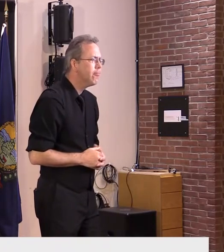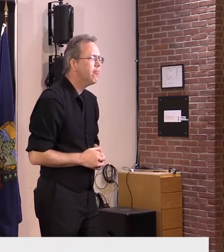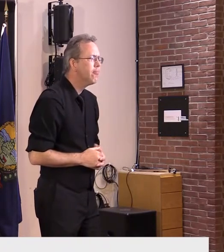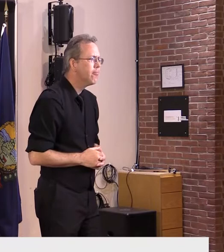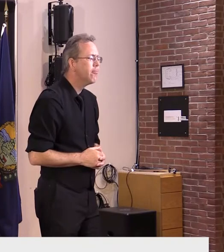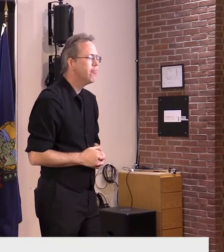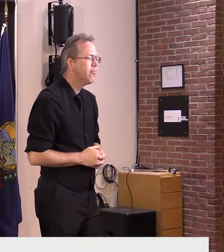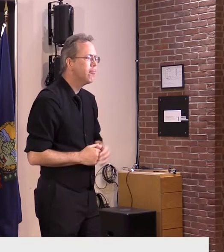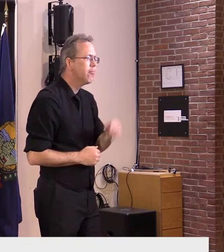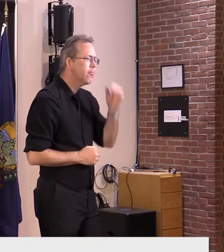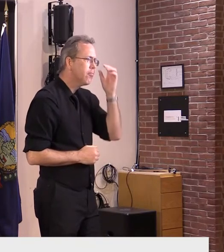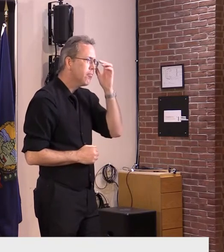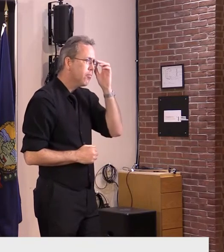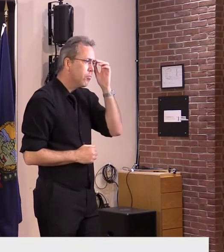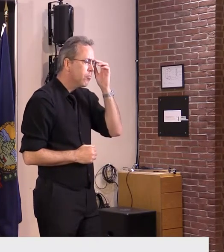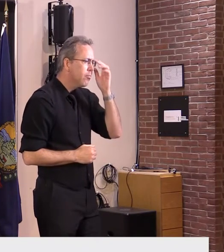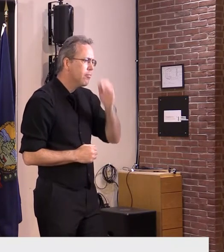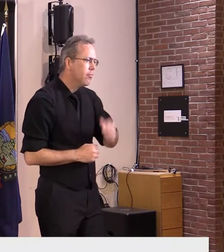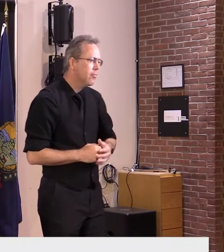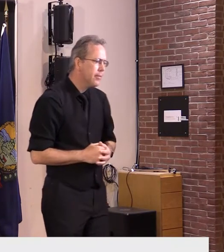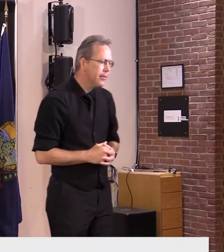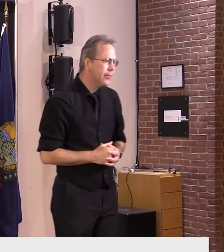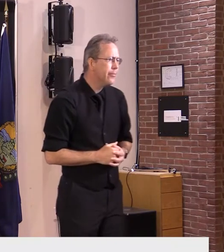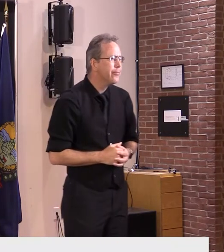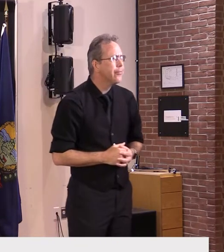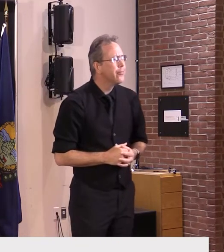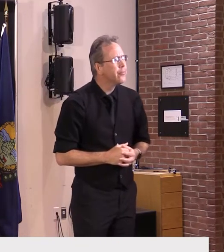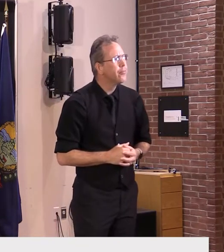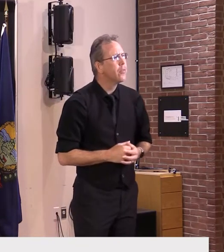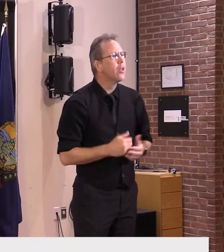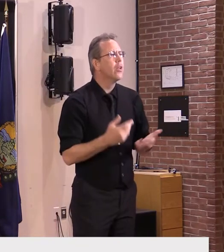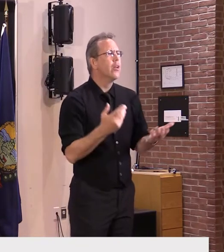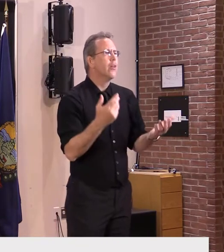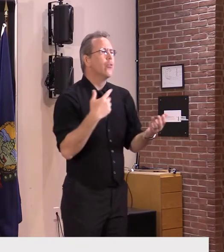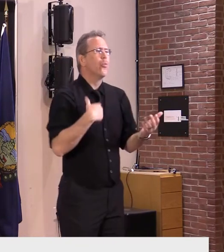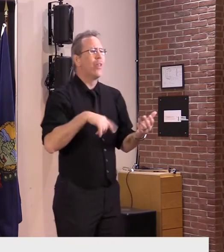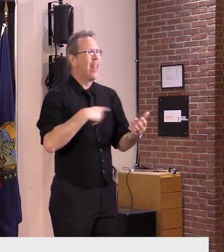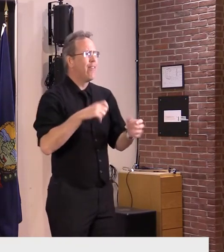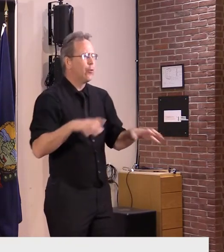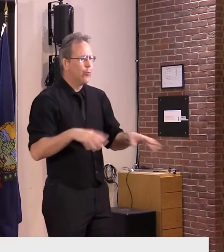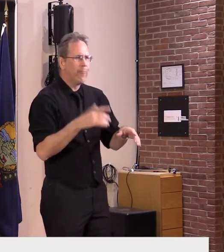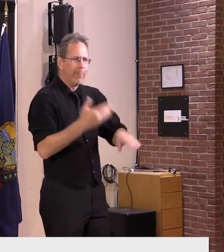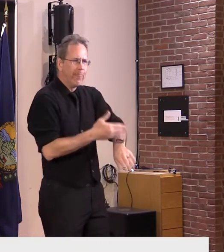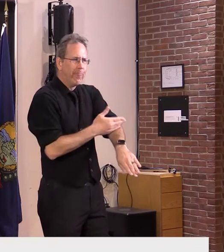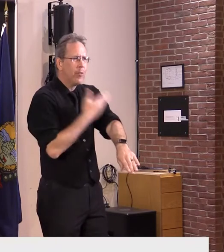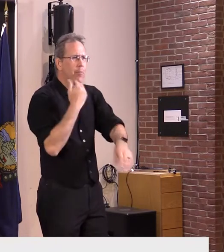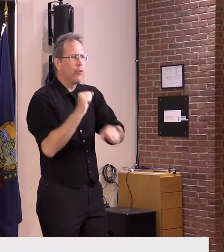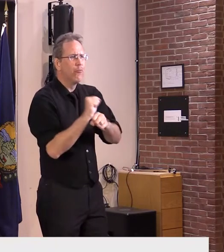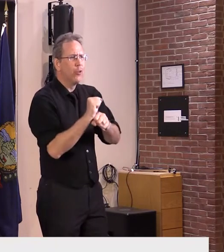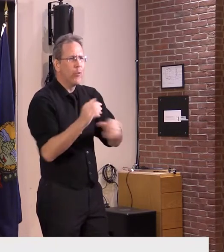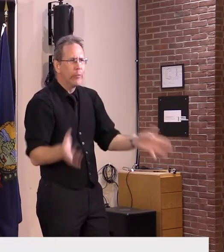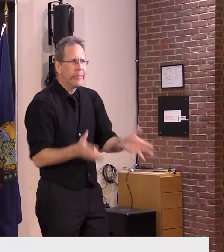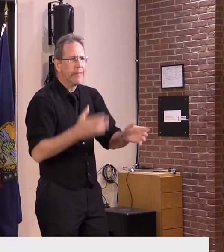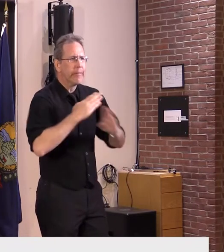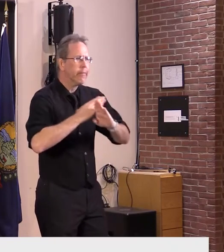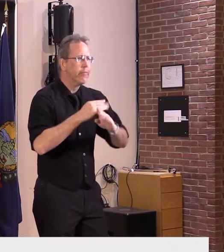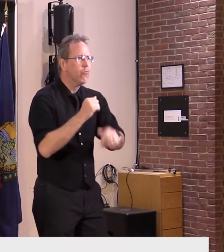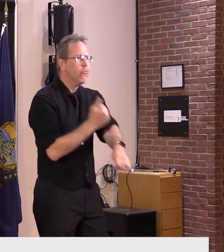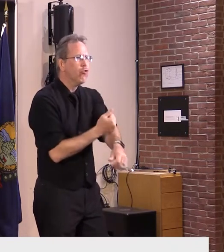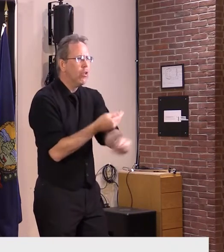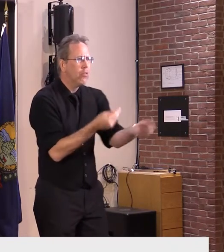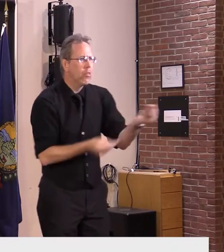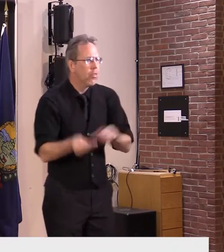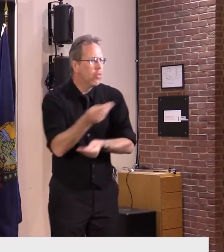the Biden administration has to do a better job in trying to stop the illicit